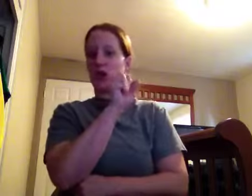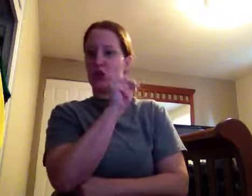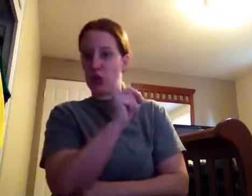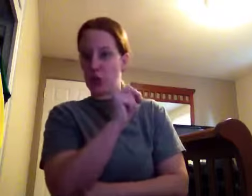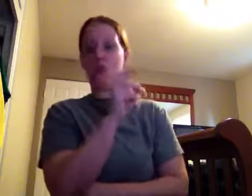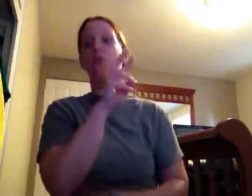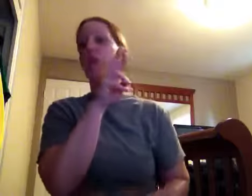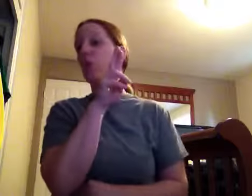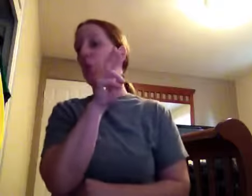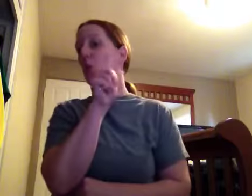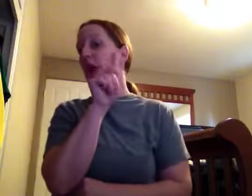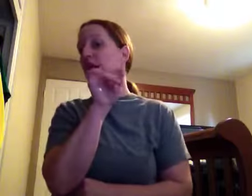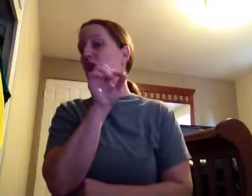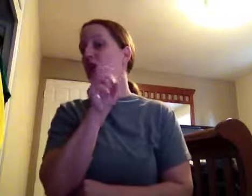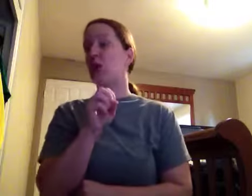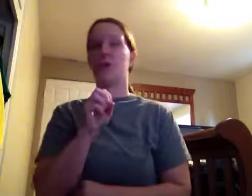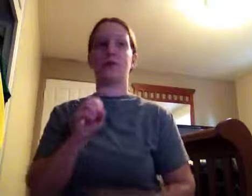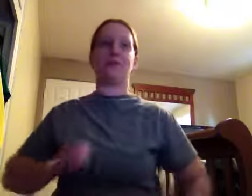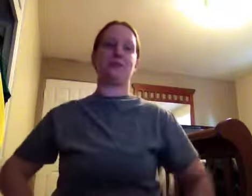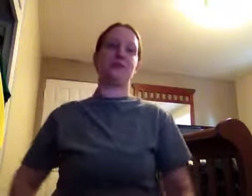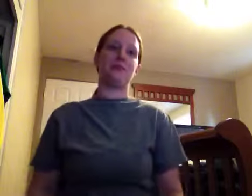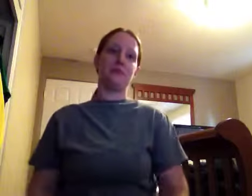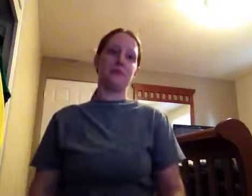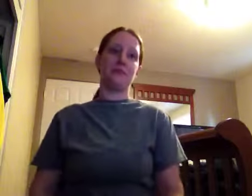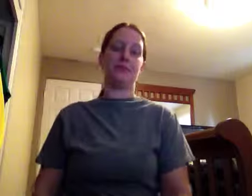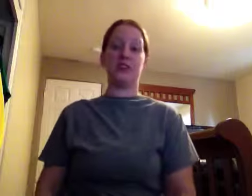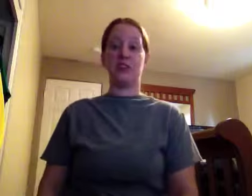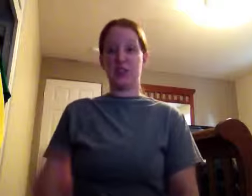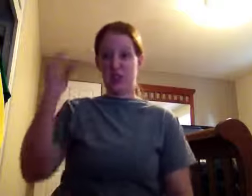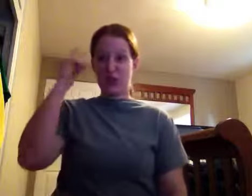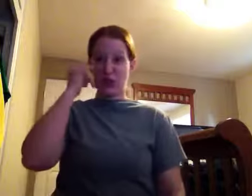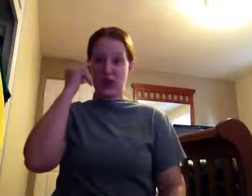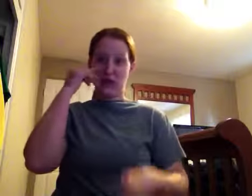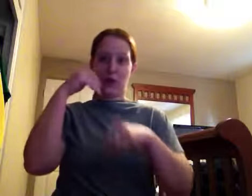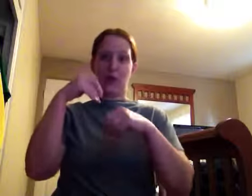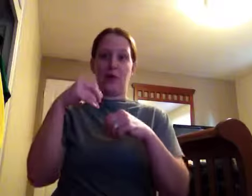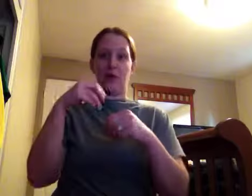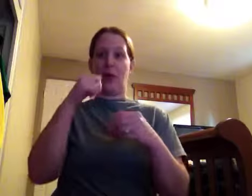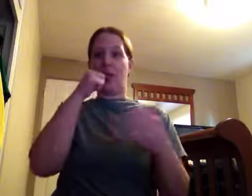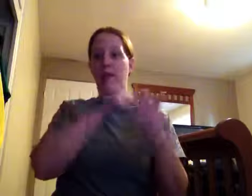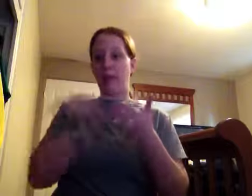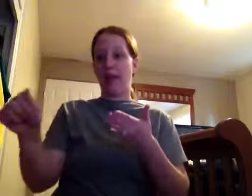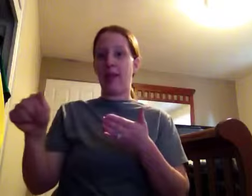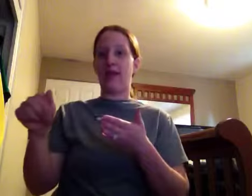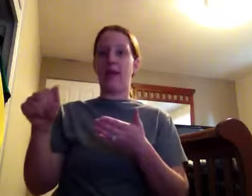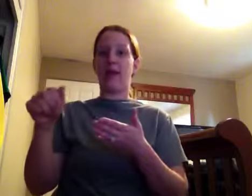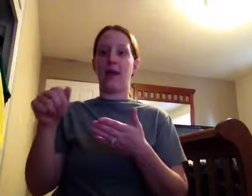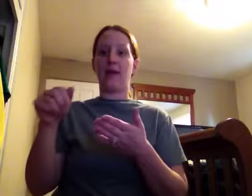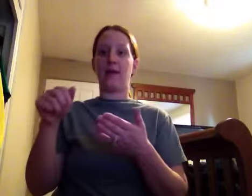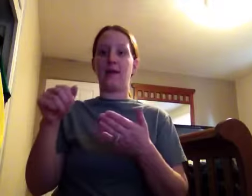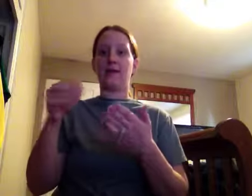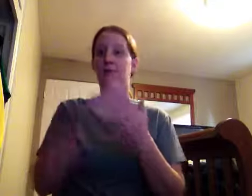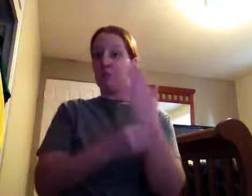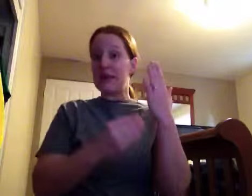already know that out of this box, if they were milling a computer and 2 mittens, that the computer would definitely have more mass. It would take the